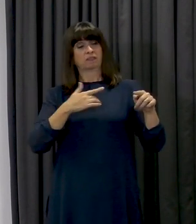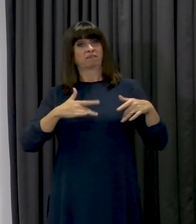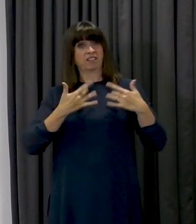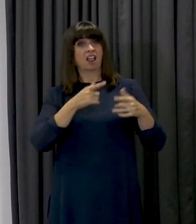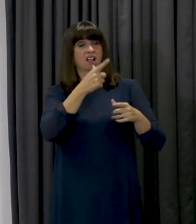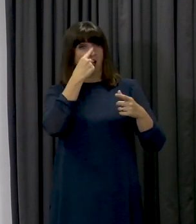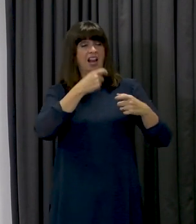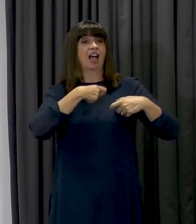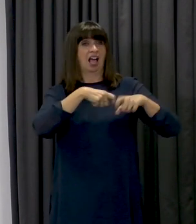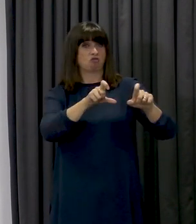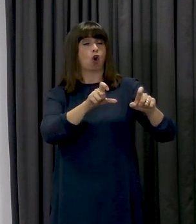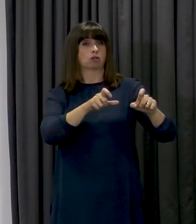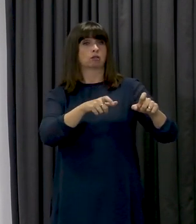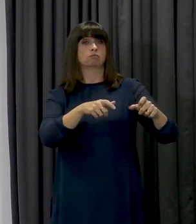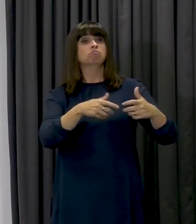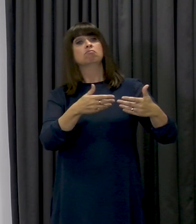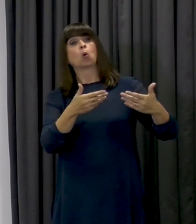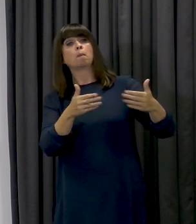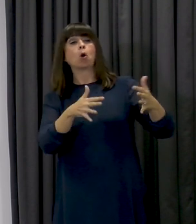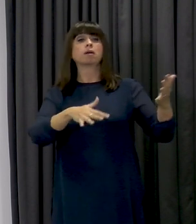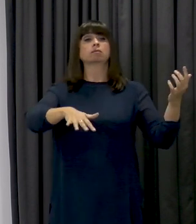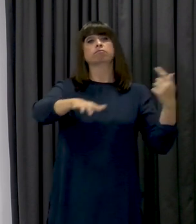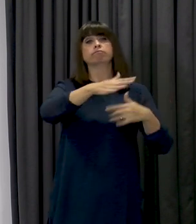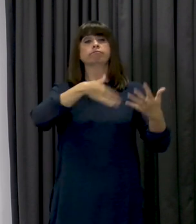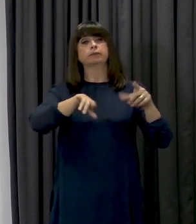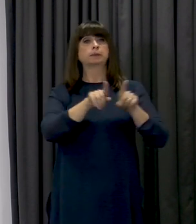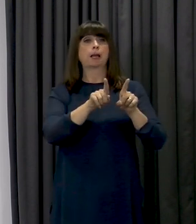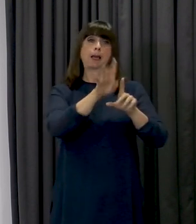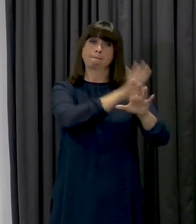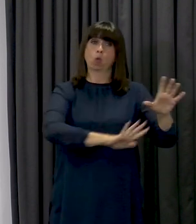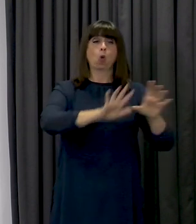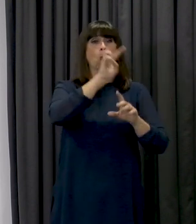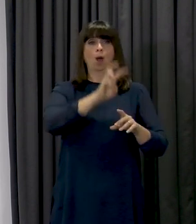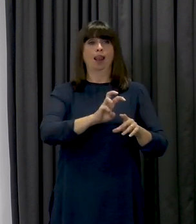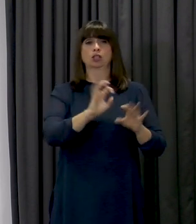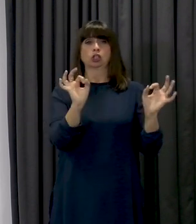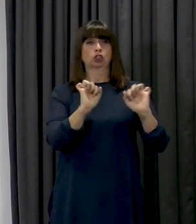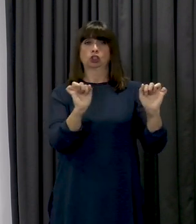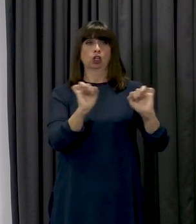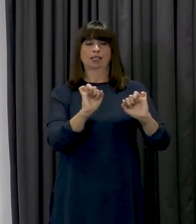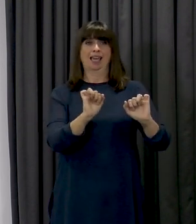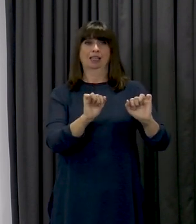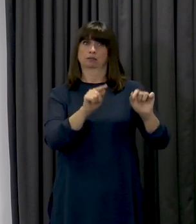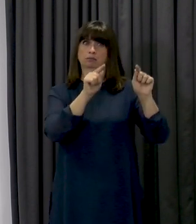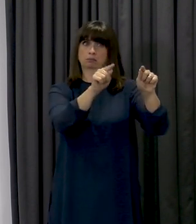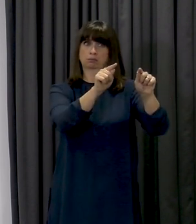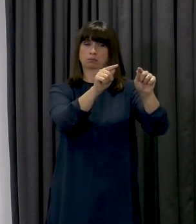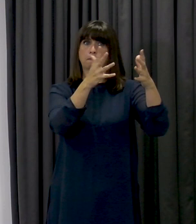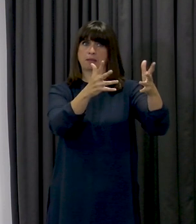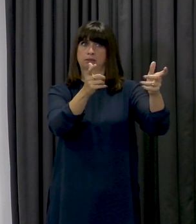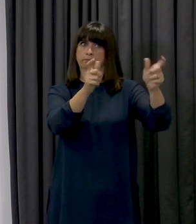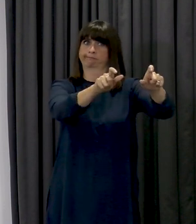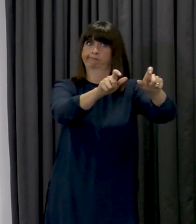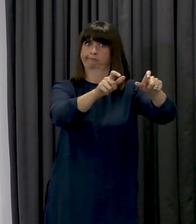same freedoms as are going to be available to the rest of Wales. But I do want just to give an assurance to people who